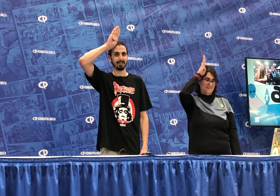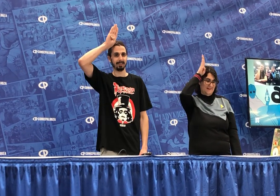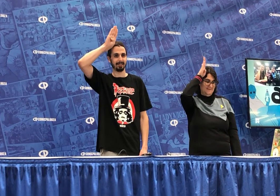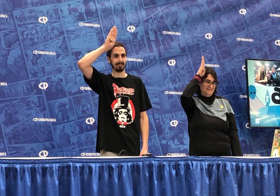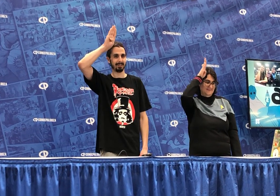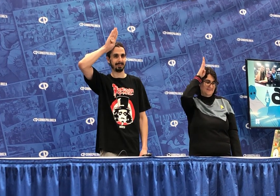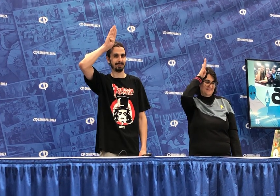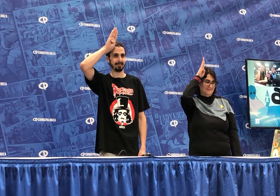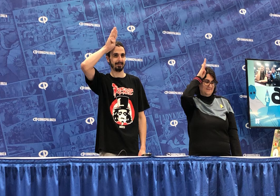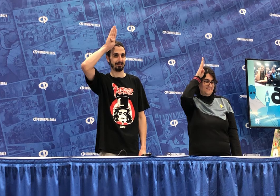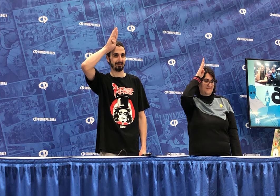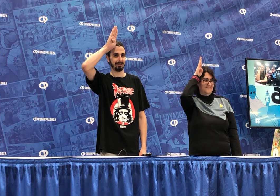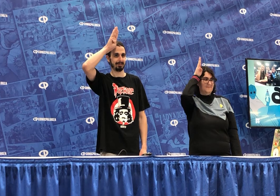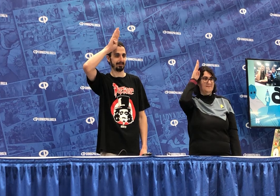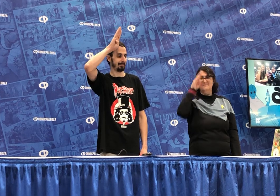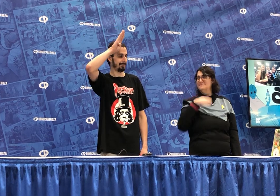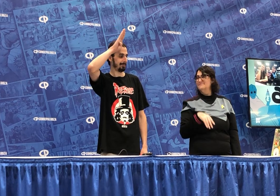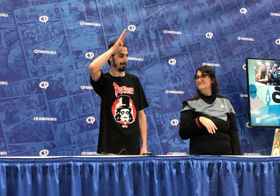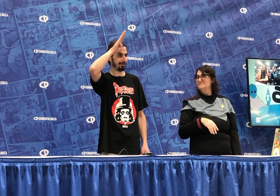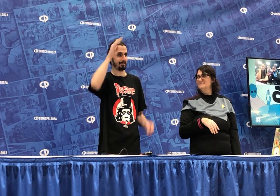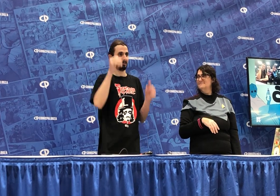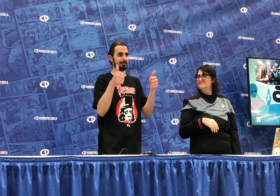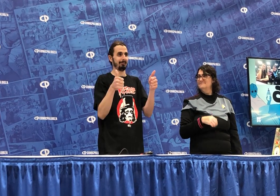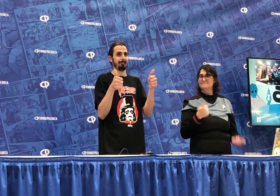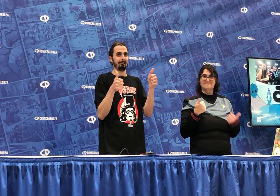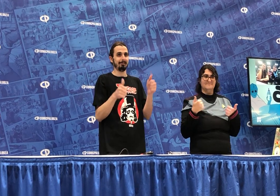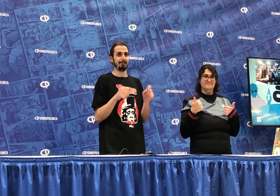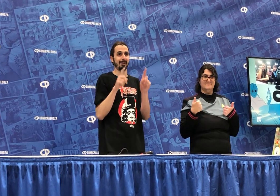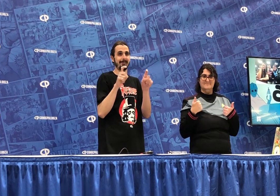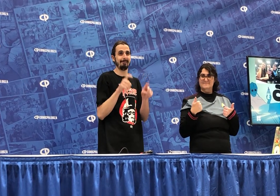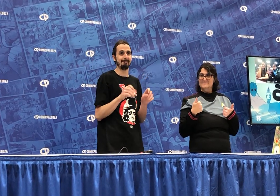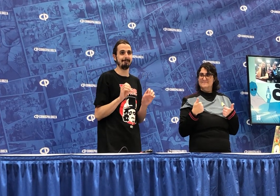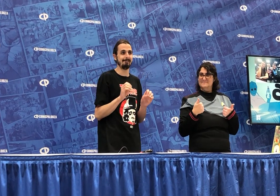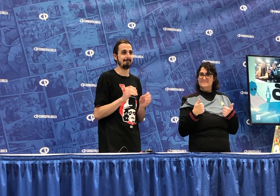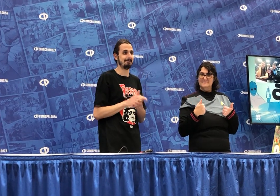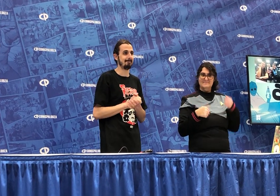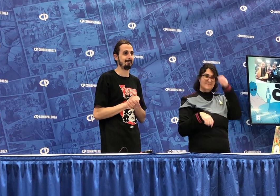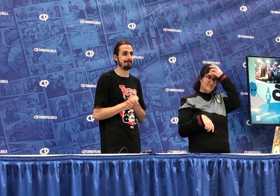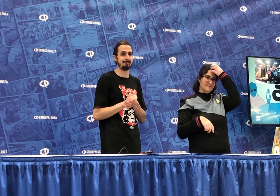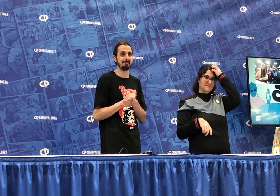and Ben the mayor, Ben on the top of that temple. All right, any questions about